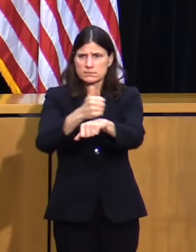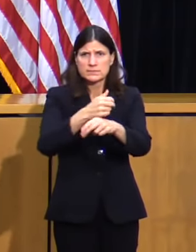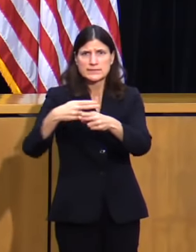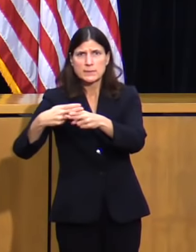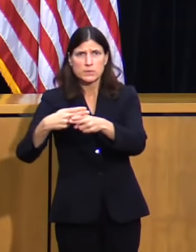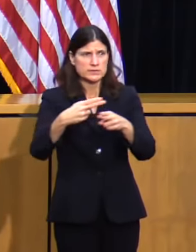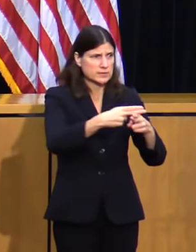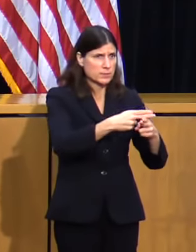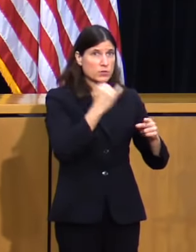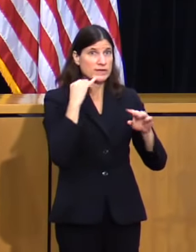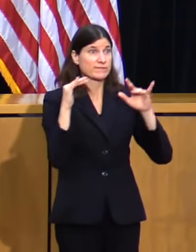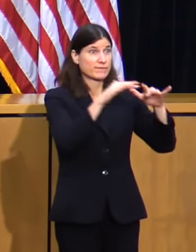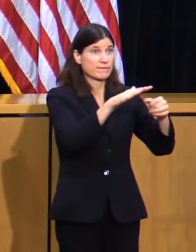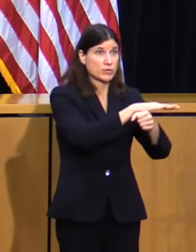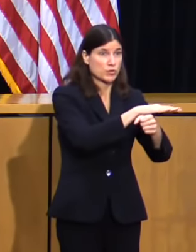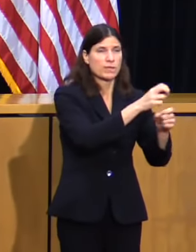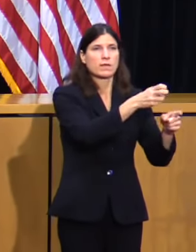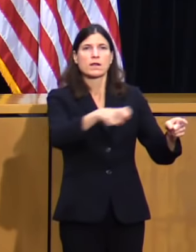minute.